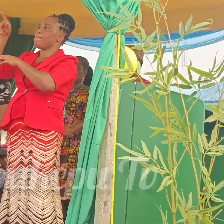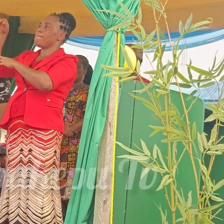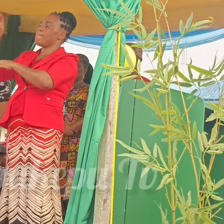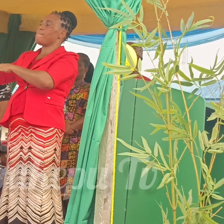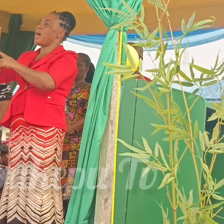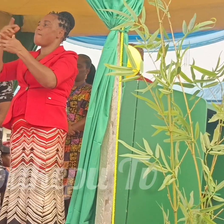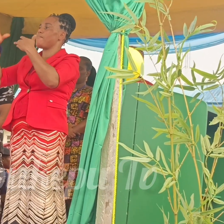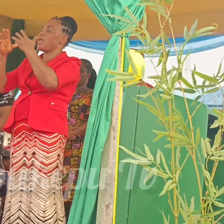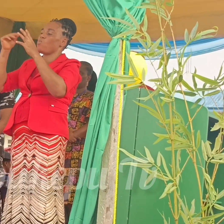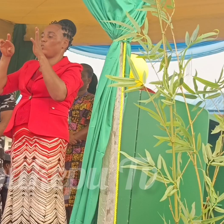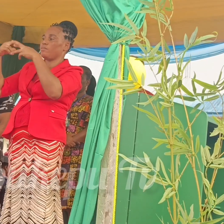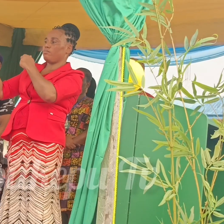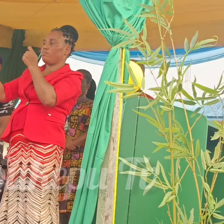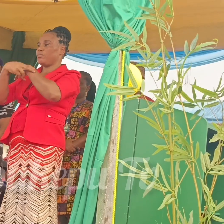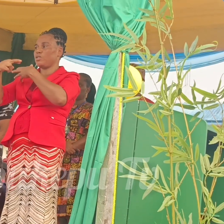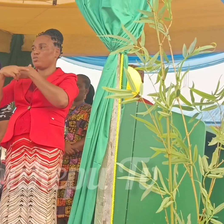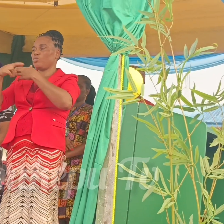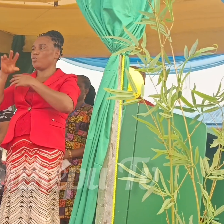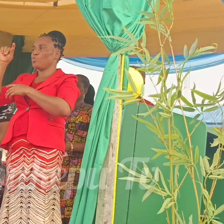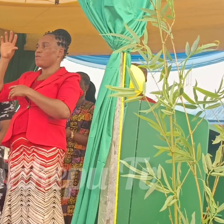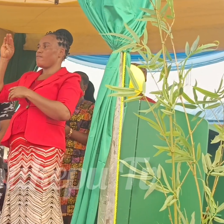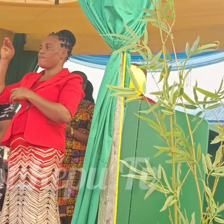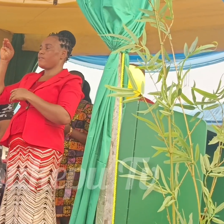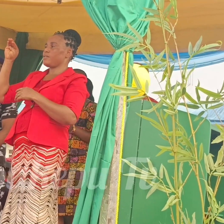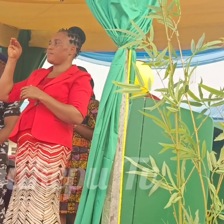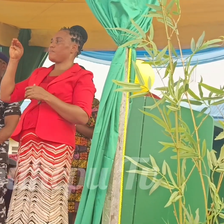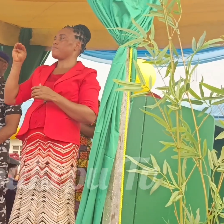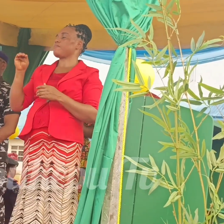was 2014.